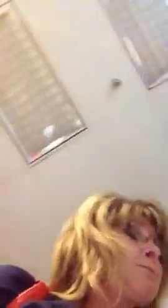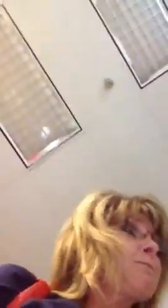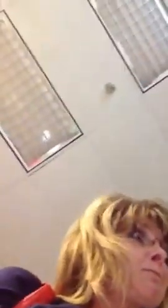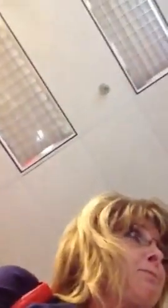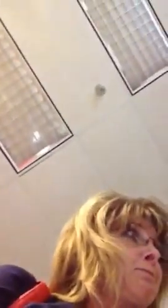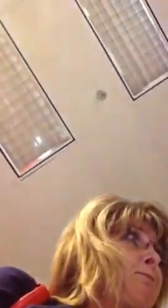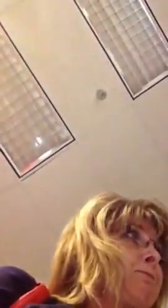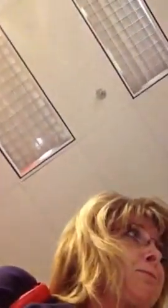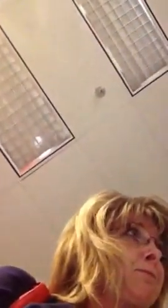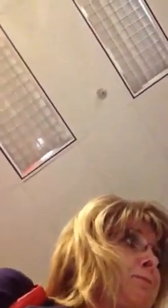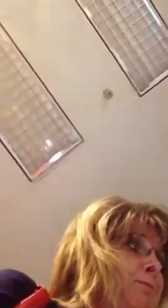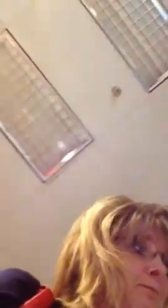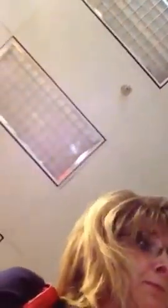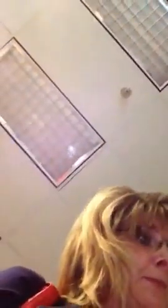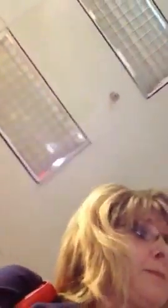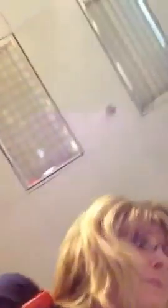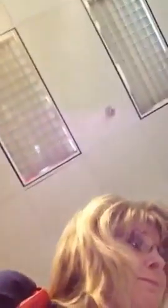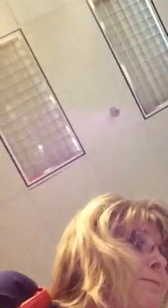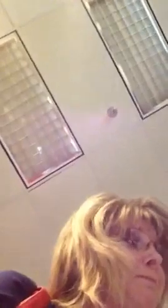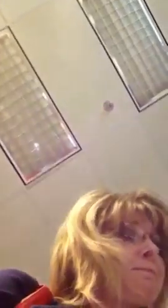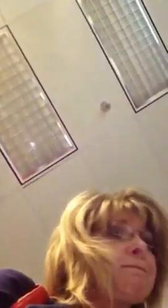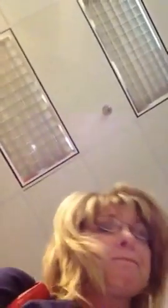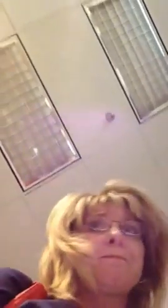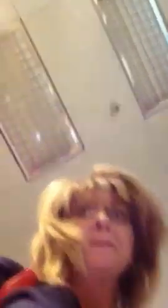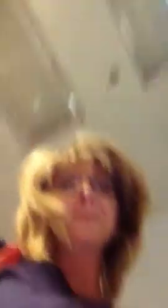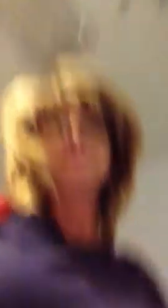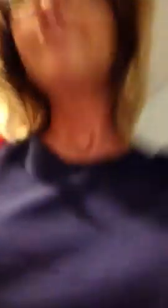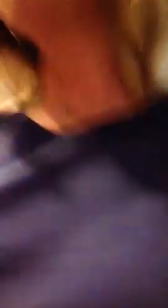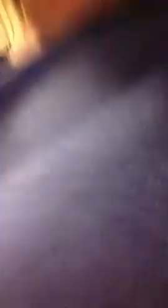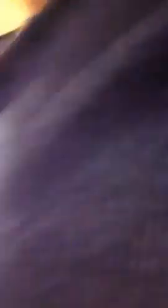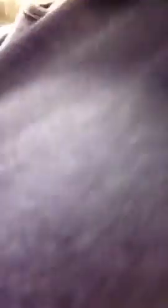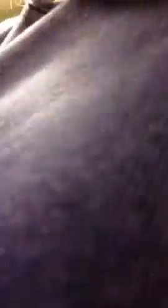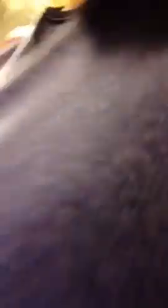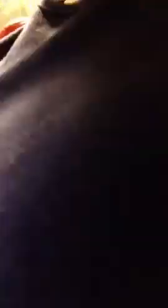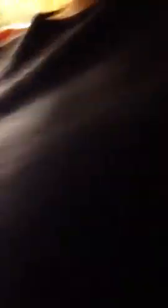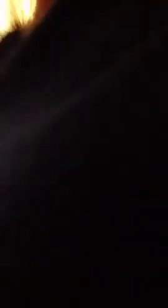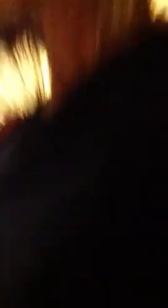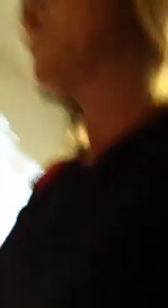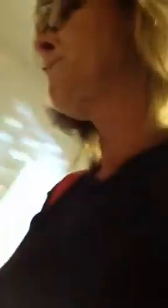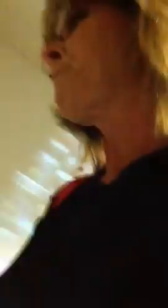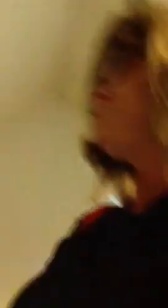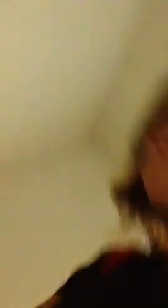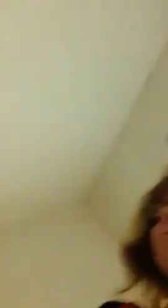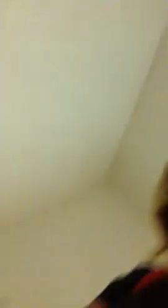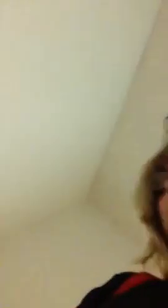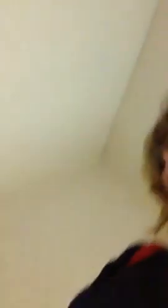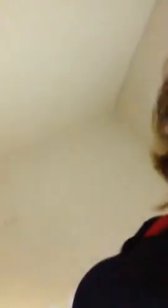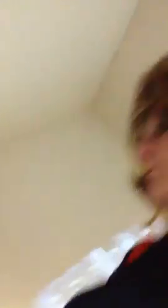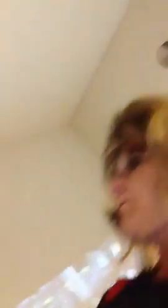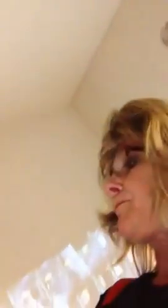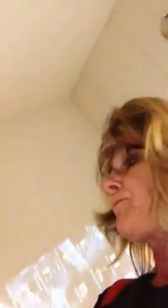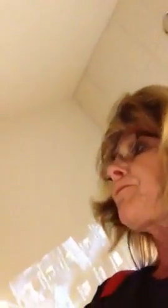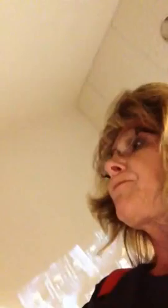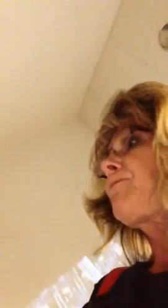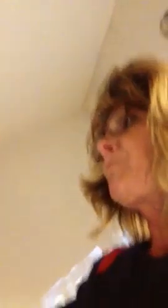I couldn't even remember the word for both. Wait, the word or the sign? The sign. Okay, good. I was gonna say, For what?